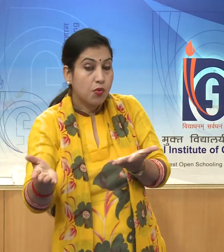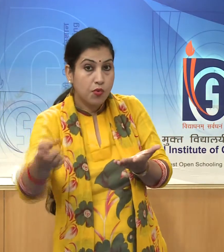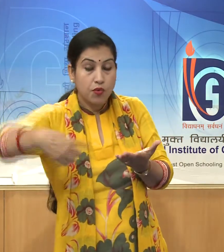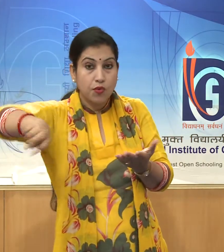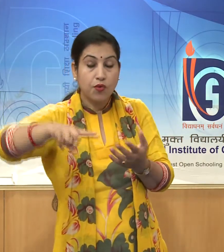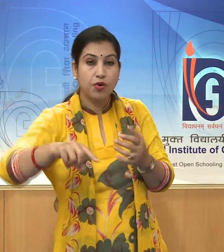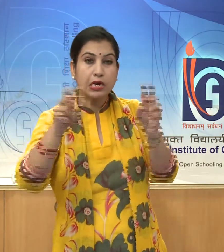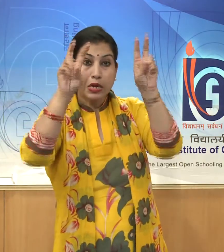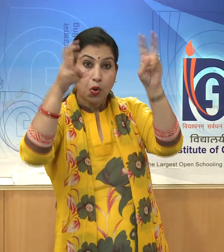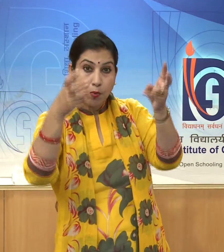of subjects